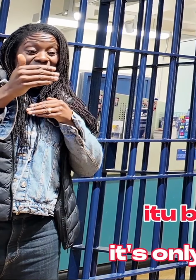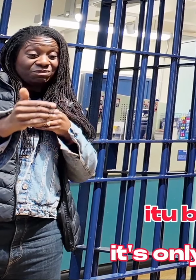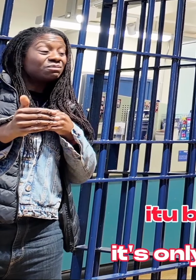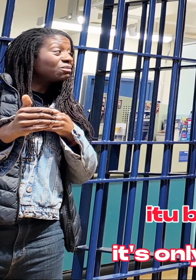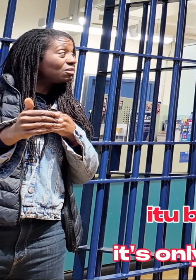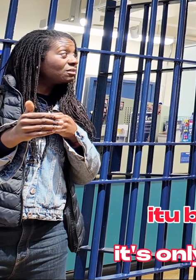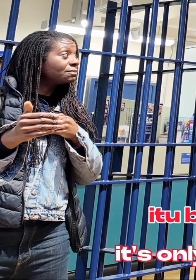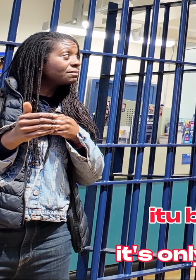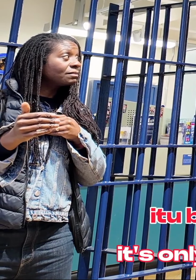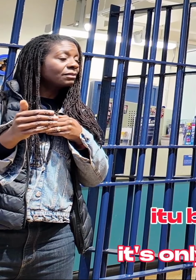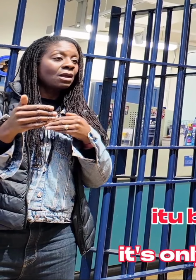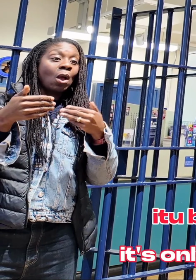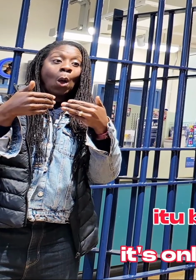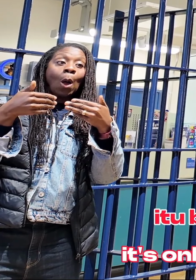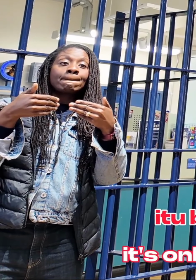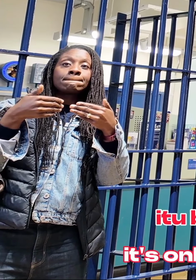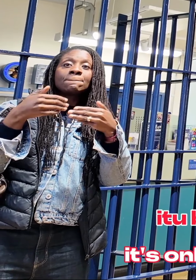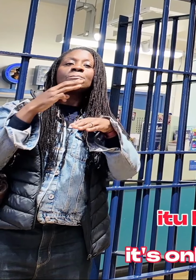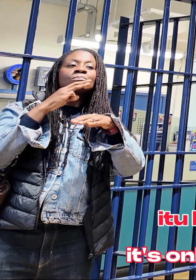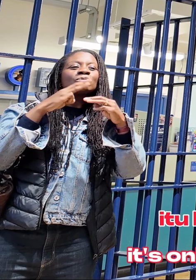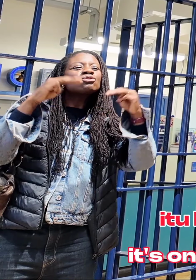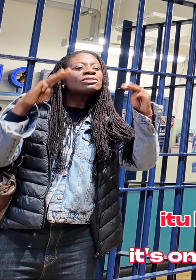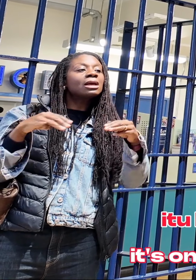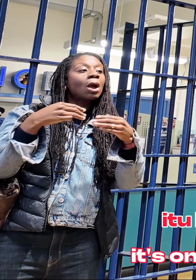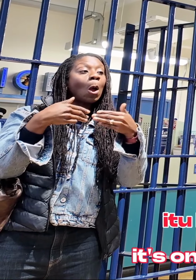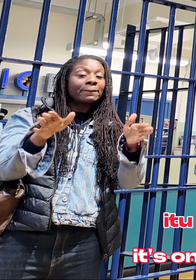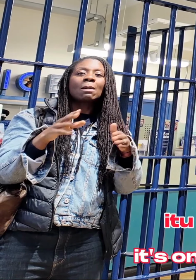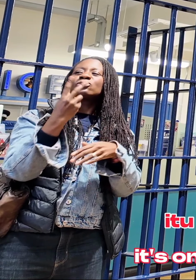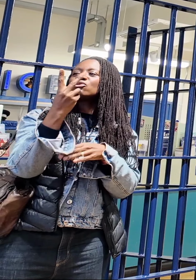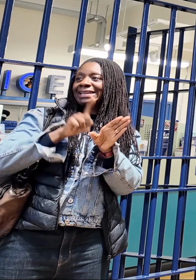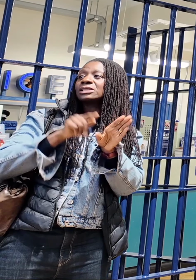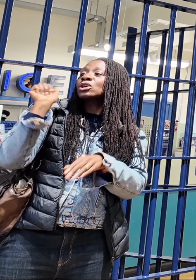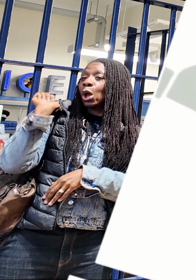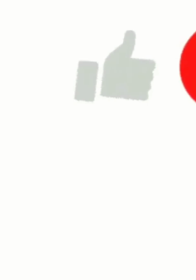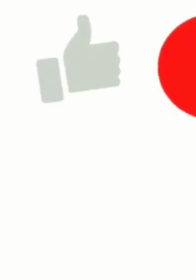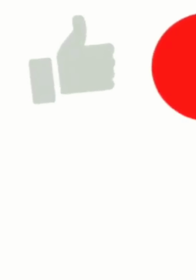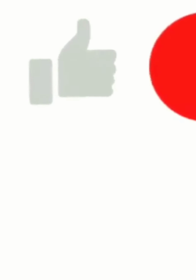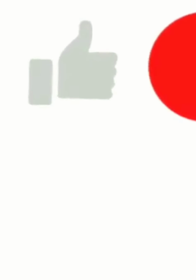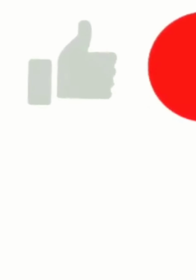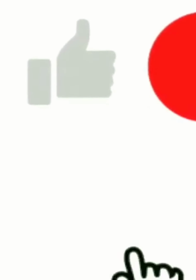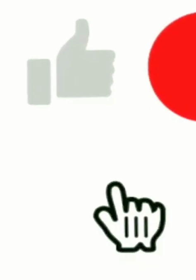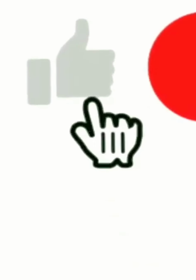It's only opened up as a museum 2 years ago.